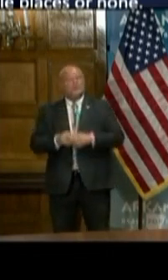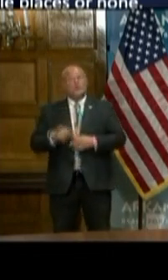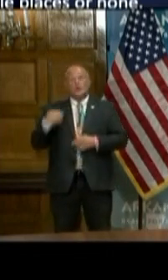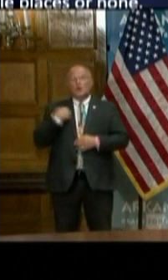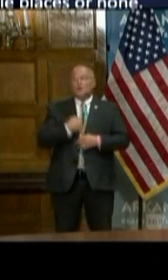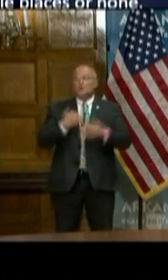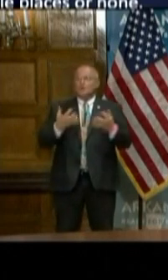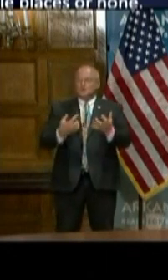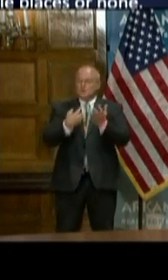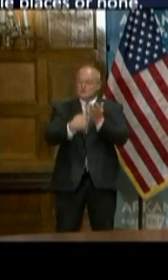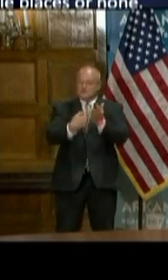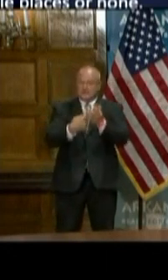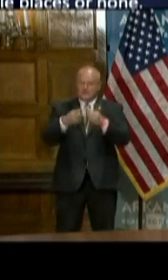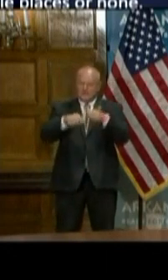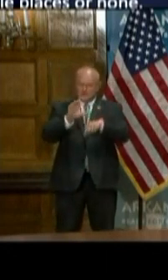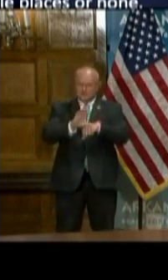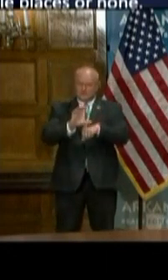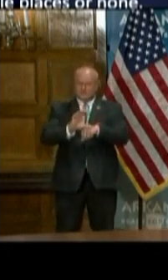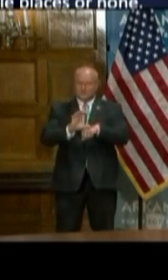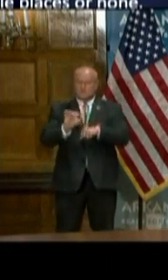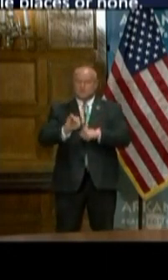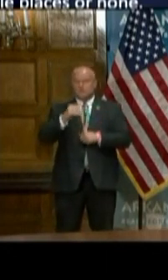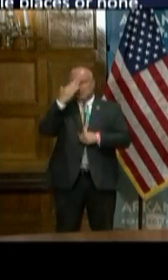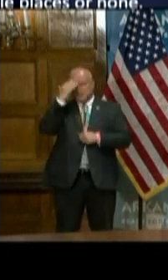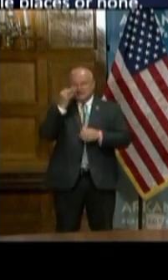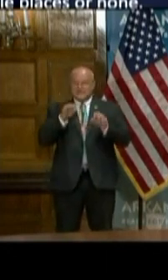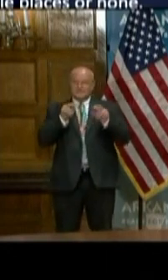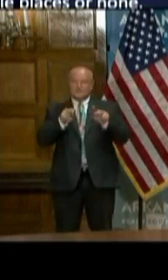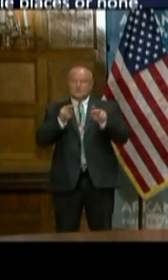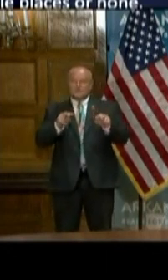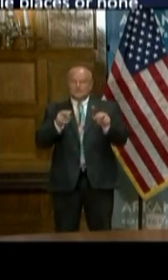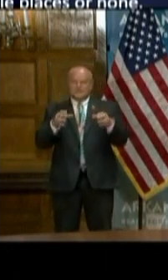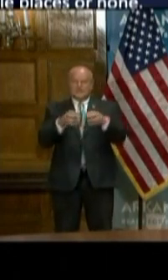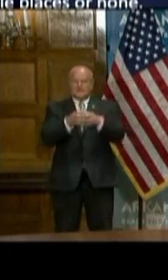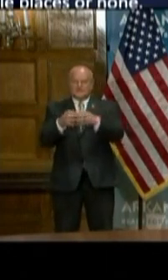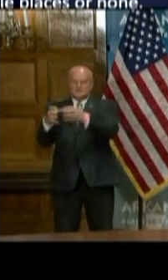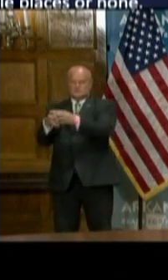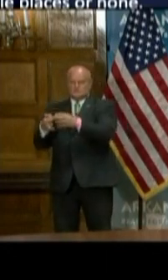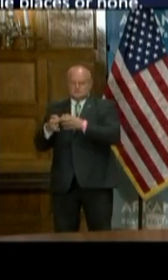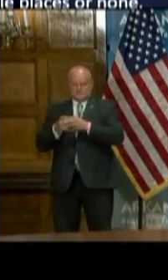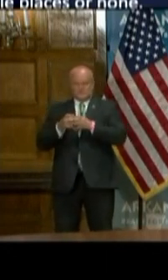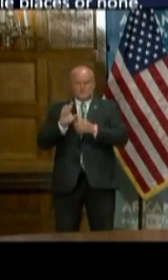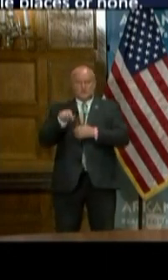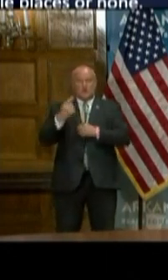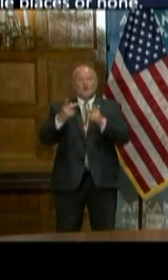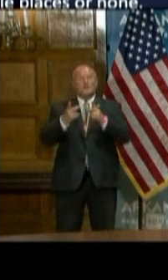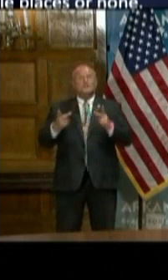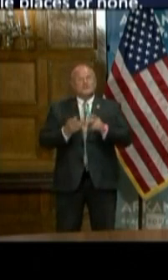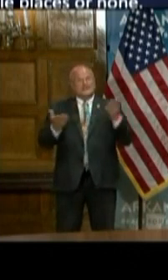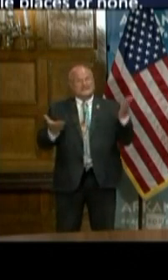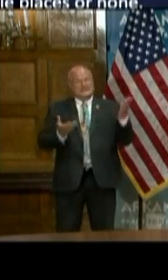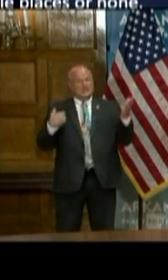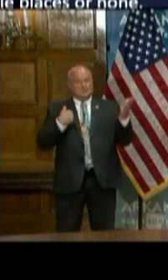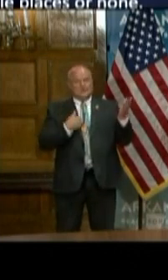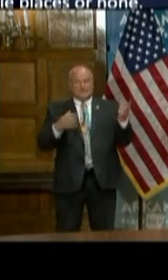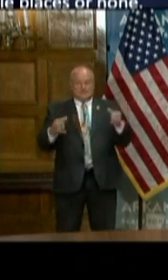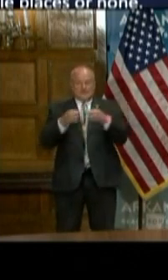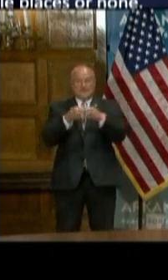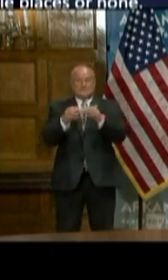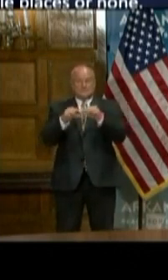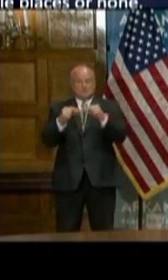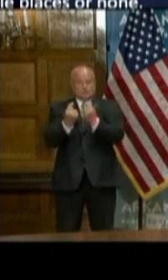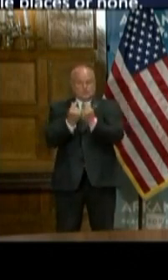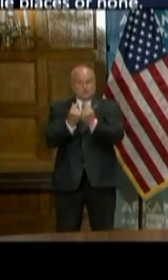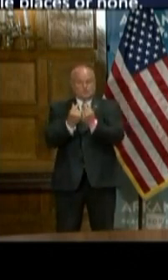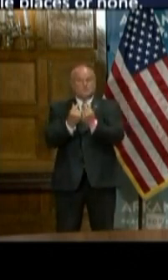we do want to talk about churches a little bit, because if you look at clusters, the only place here that we have a